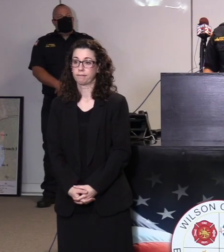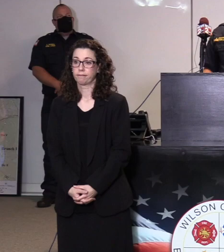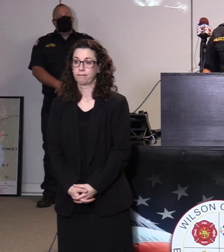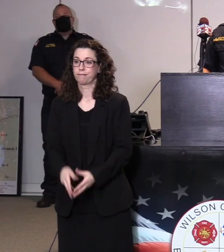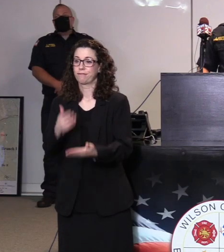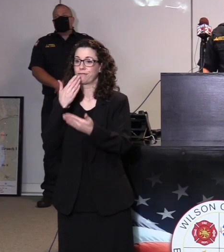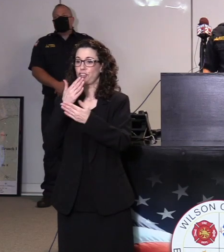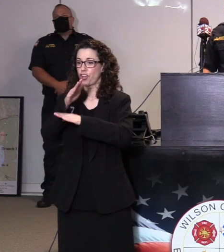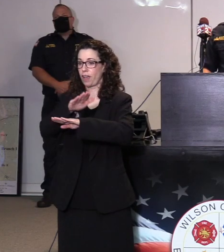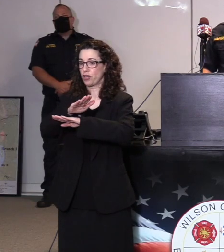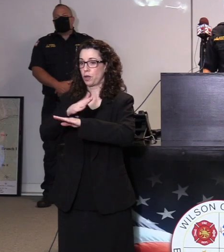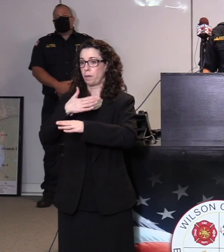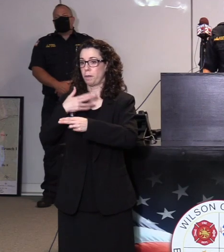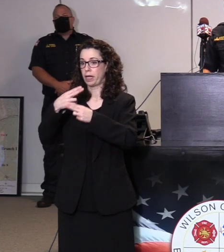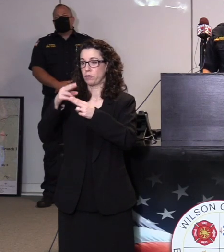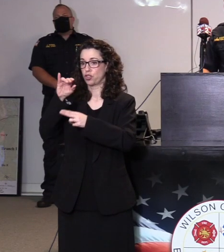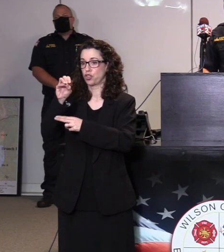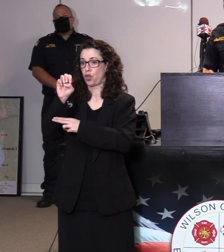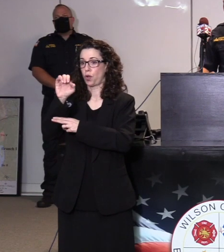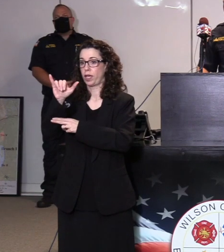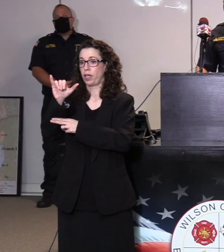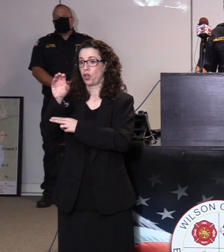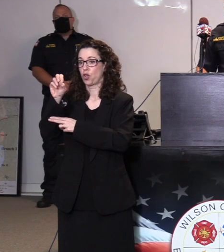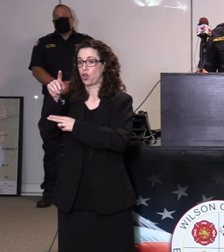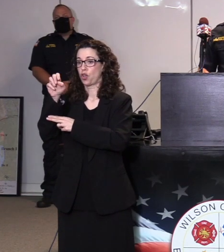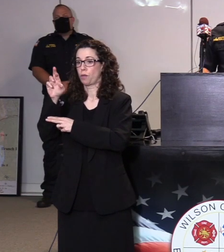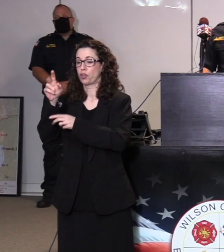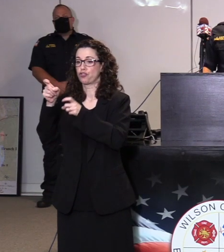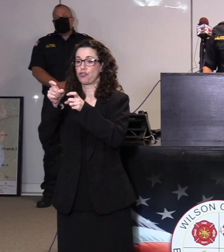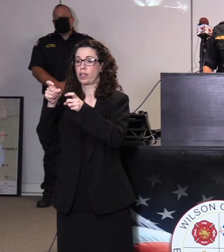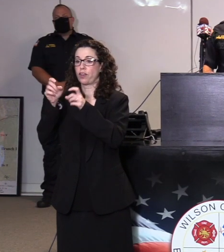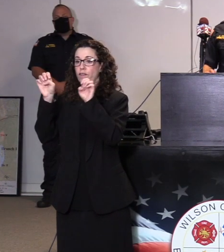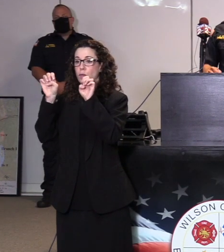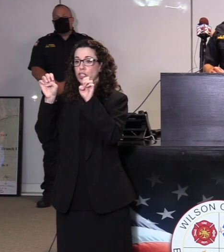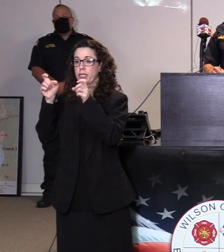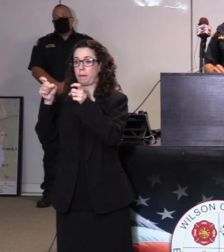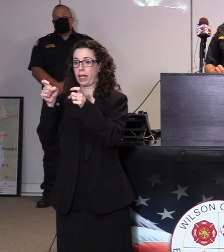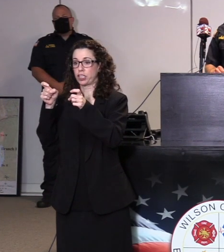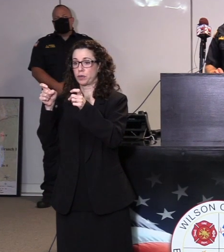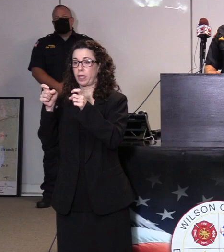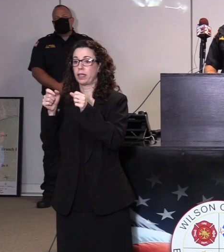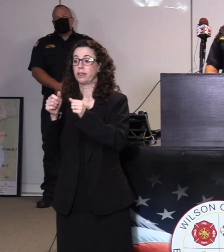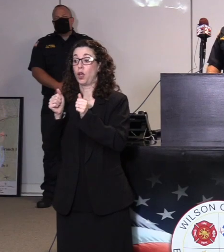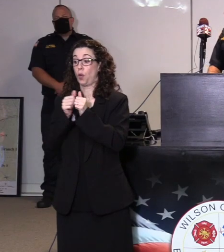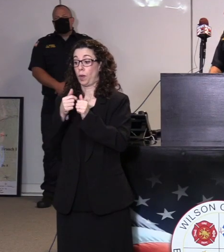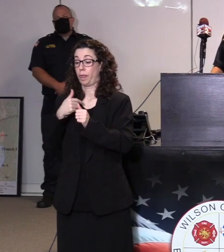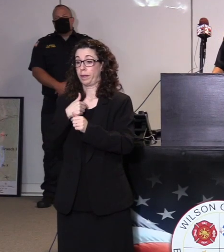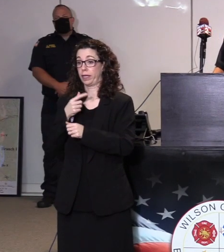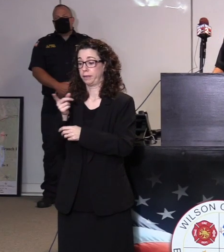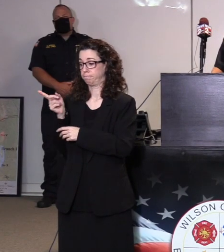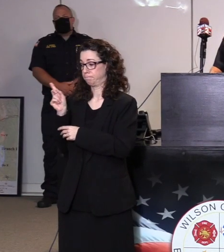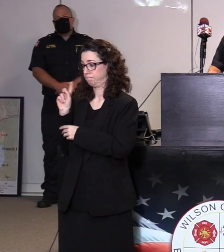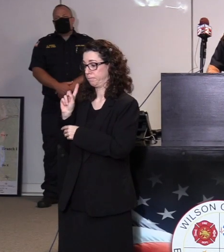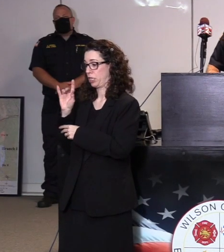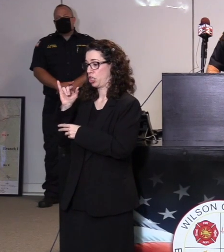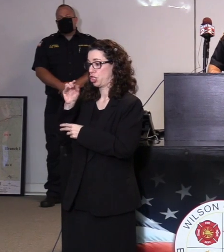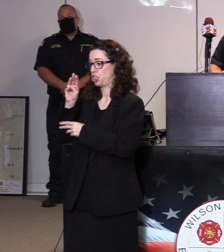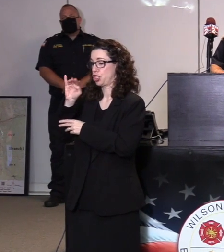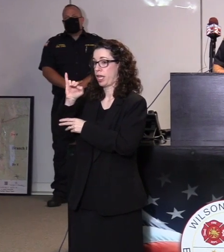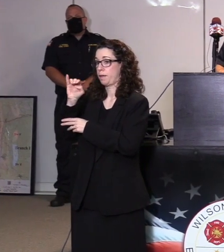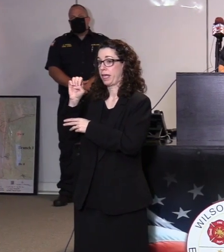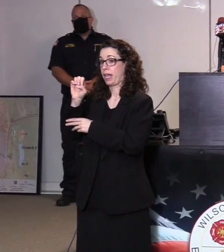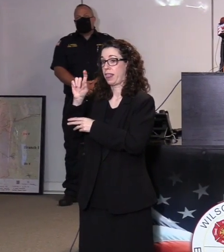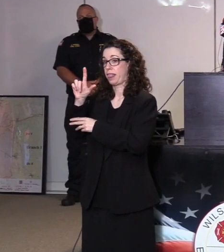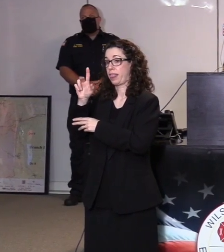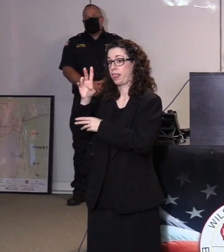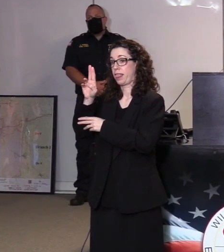Good afternoon. My name is Joey Cooper, Director of Emergency Management. With me today, I have Jamie Luffman, Fire